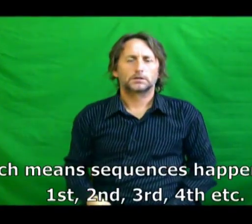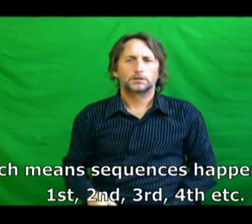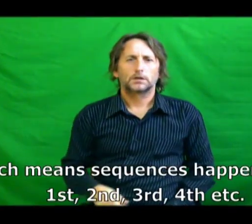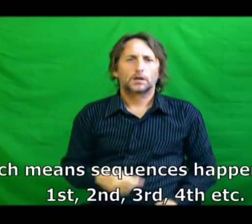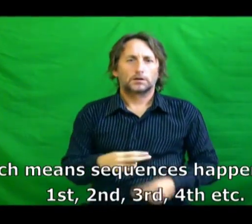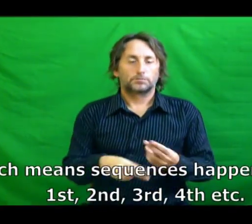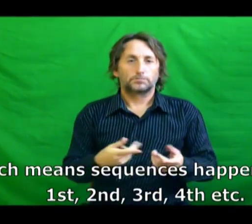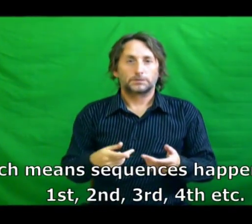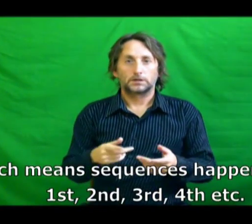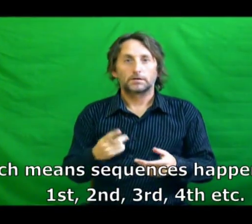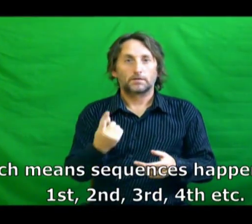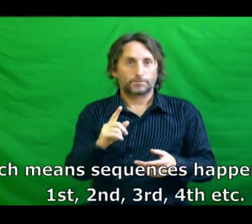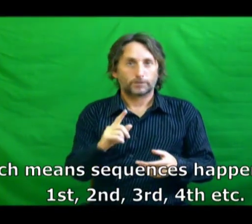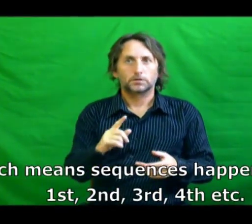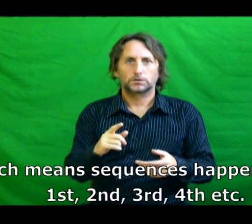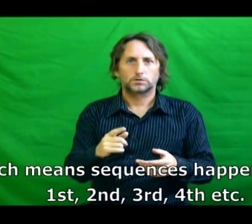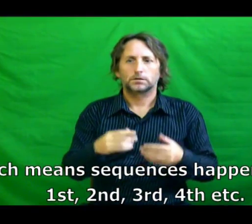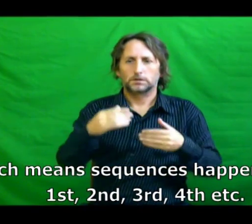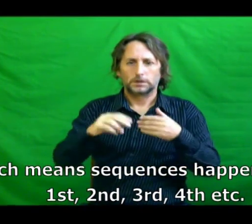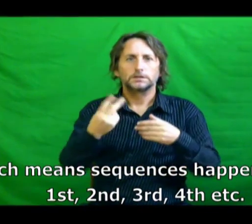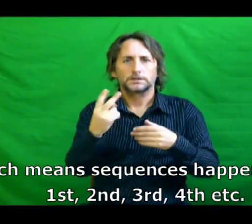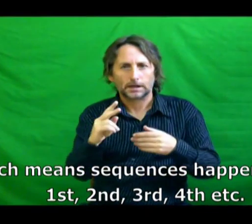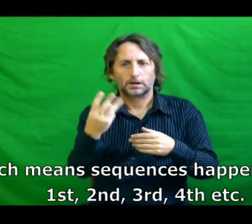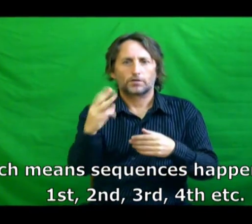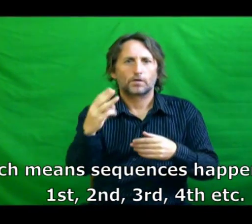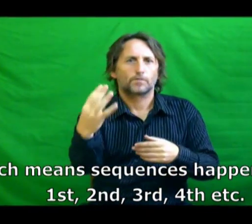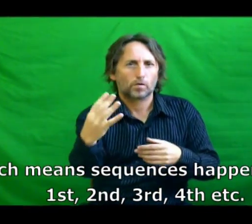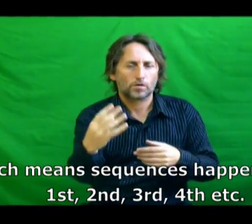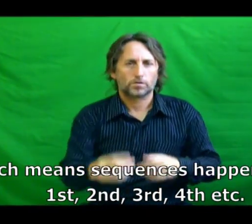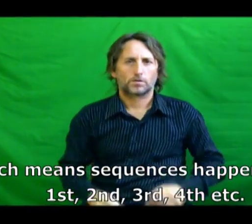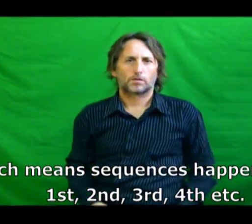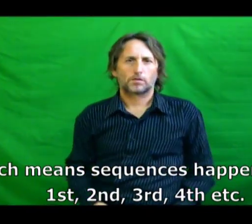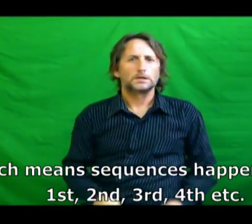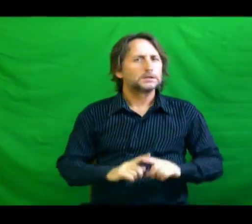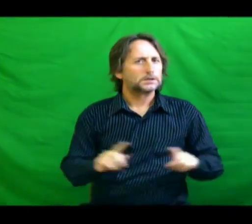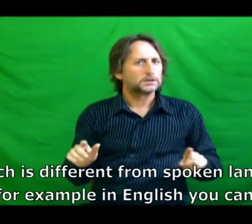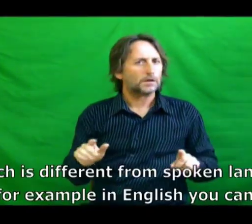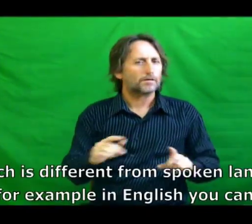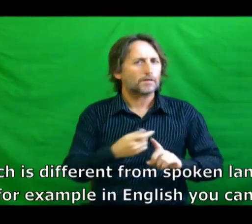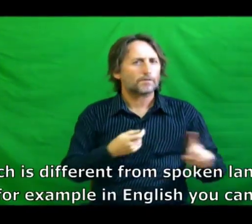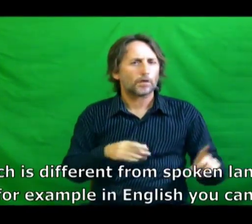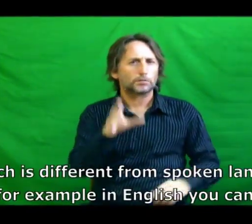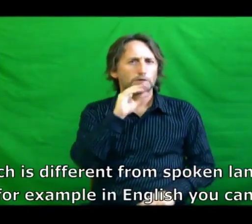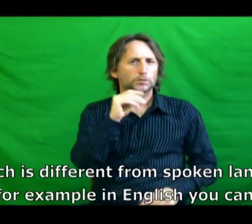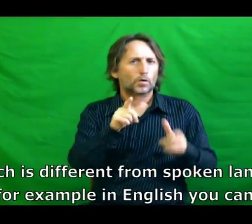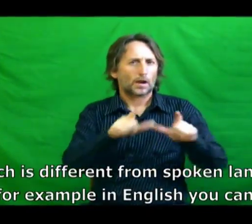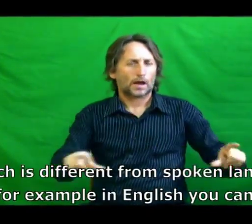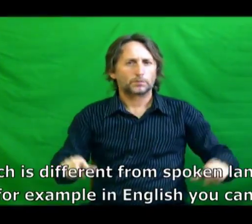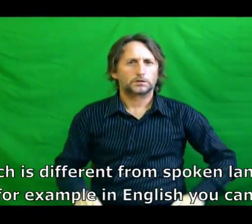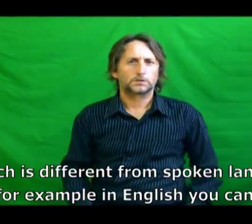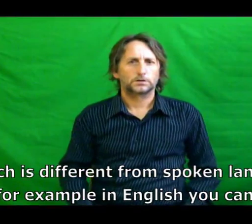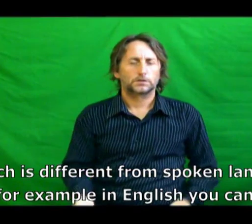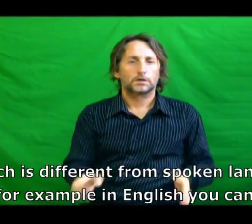which means sequences happen in line, the first, the second, the third, the fourth, which is different from spoken languages.